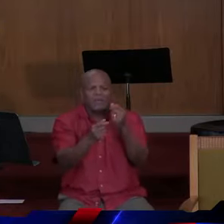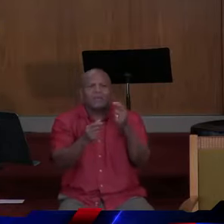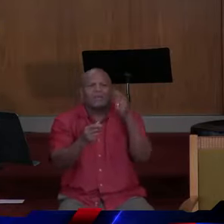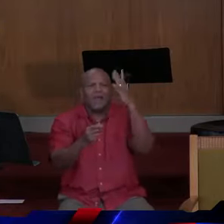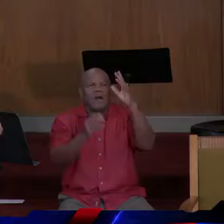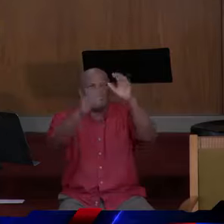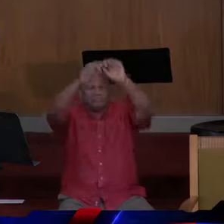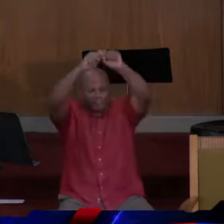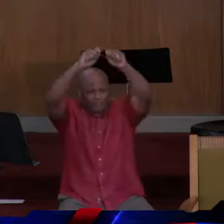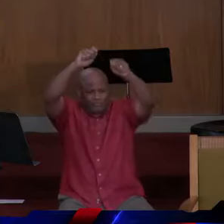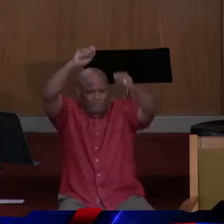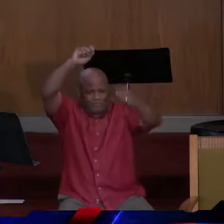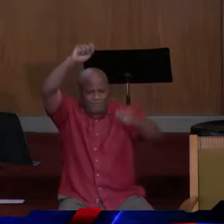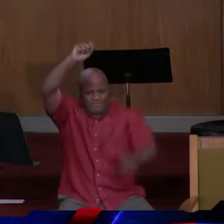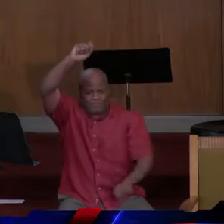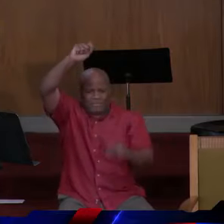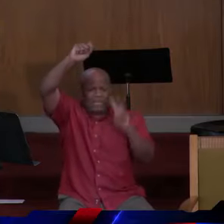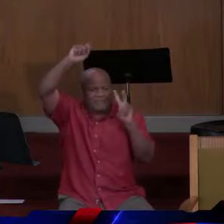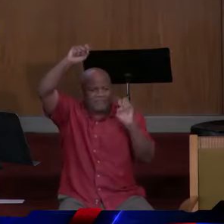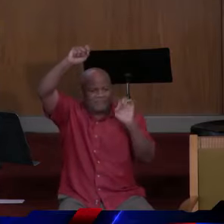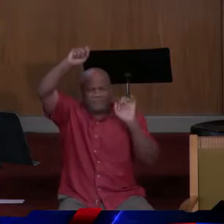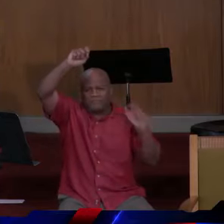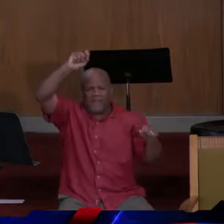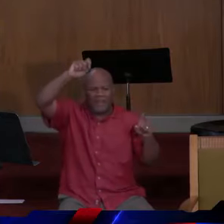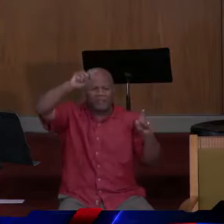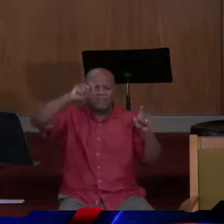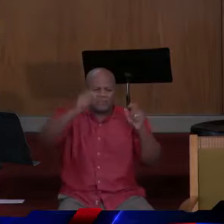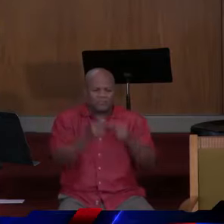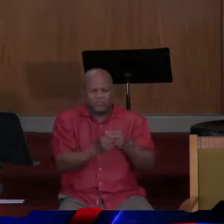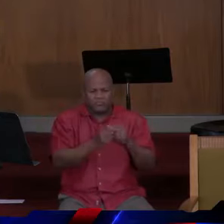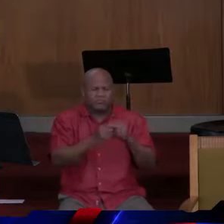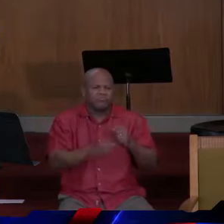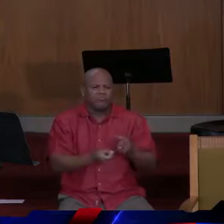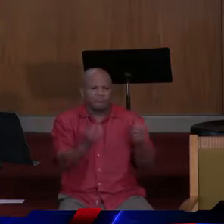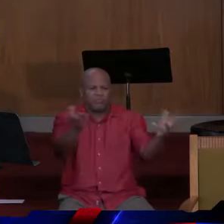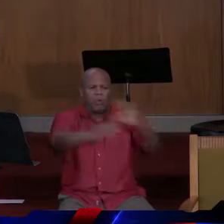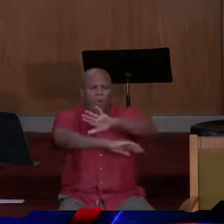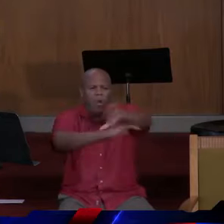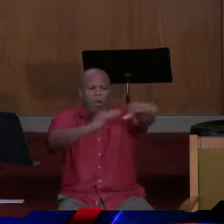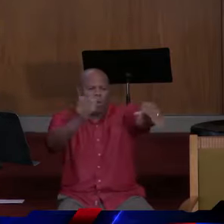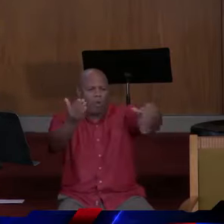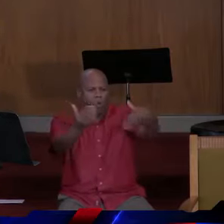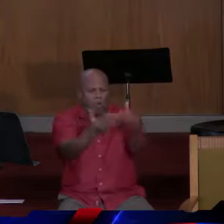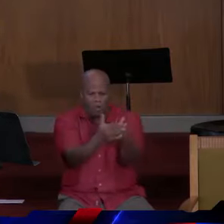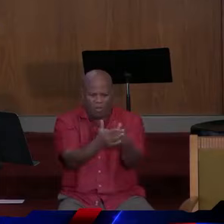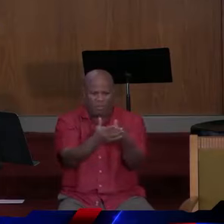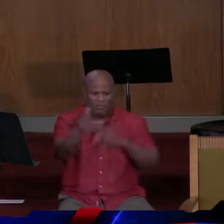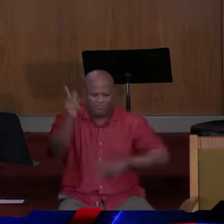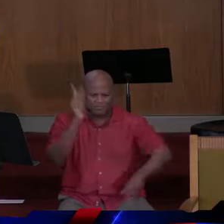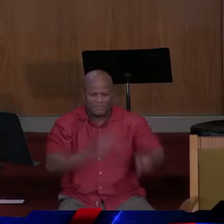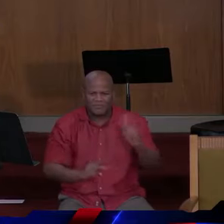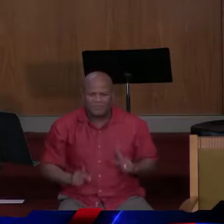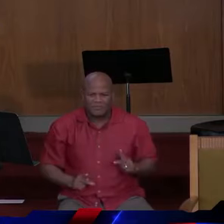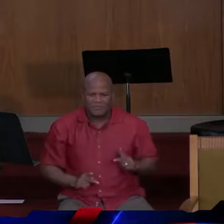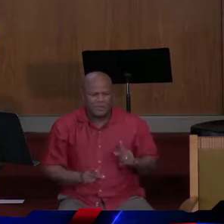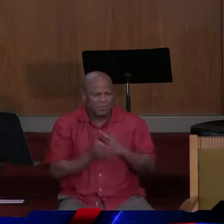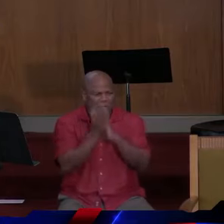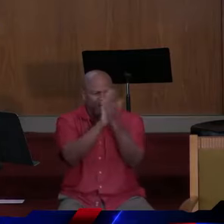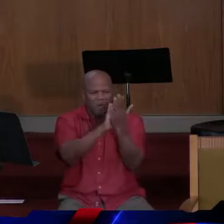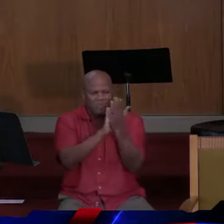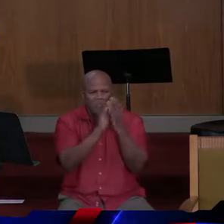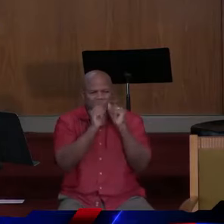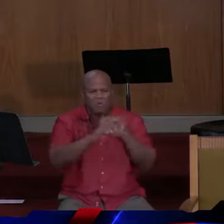believer is a priest in his or her own home. We're called to be blessed and be a blessing. A peculiar